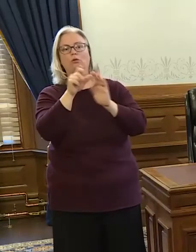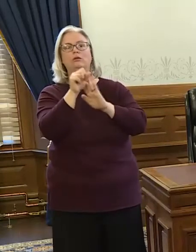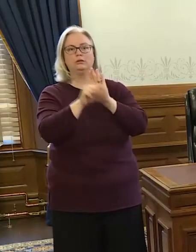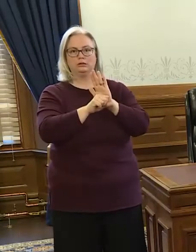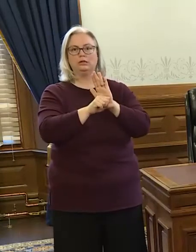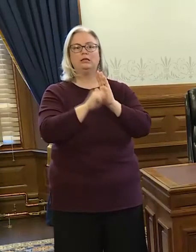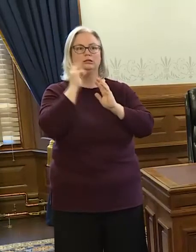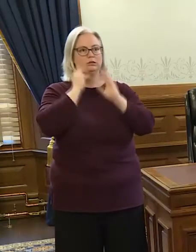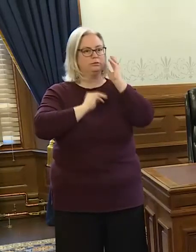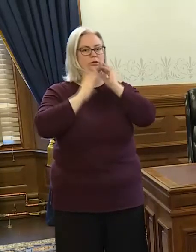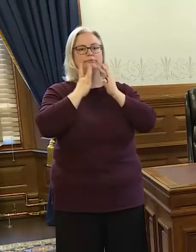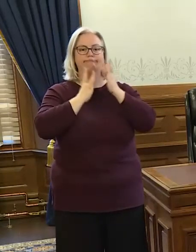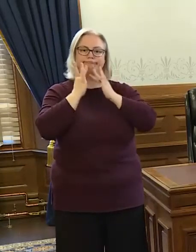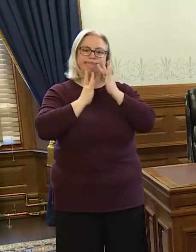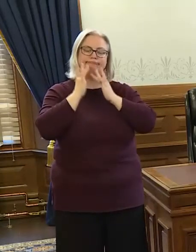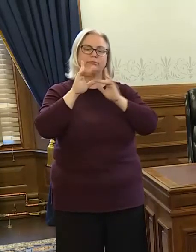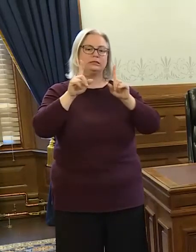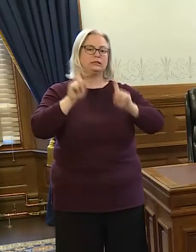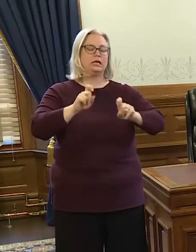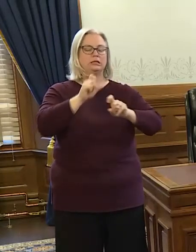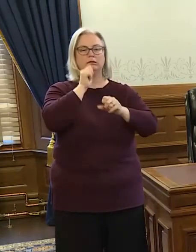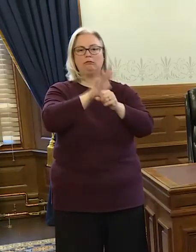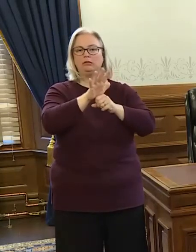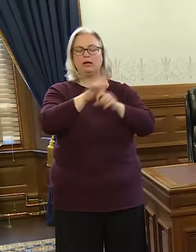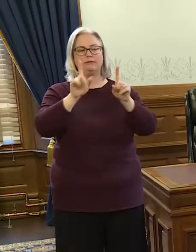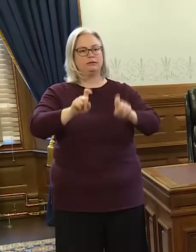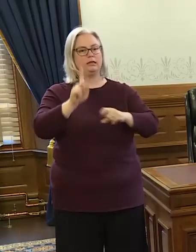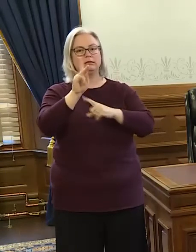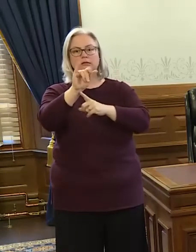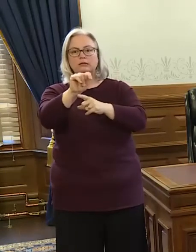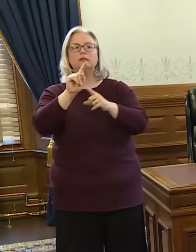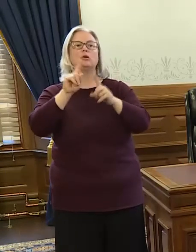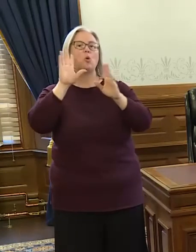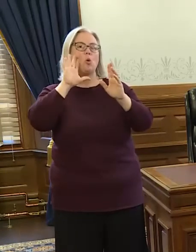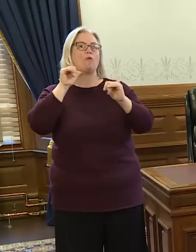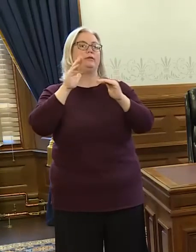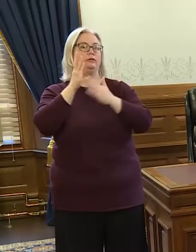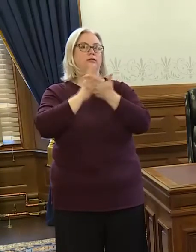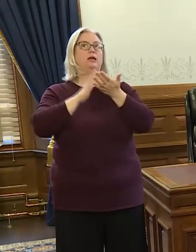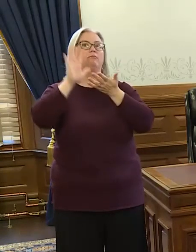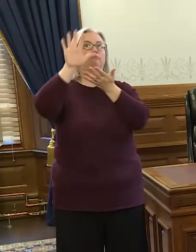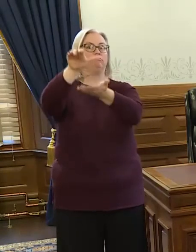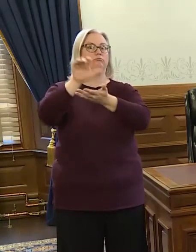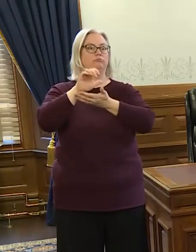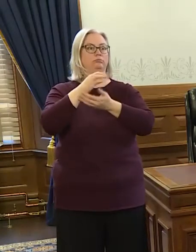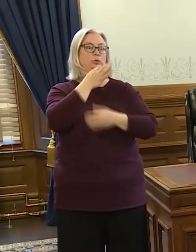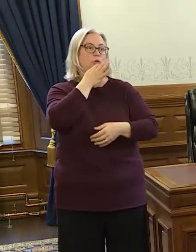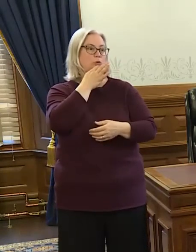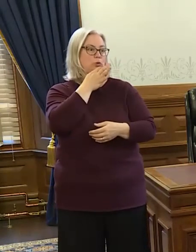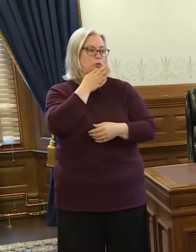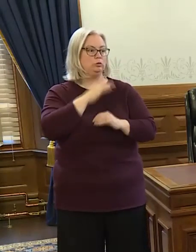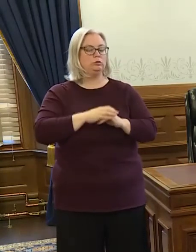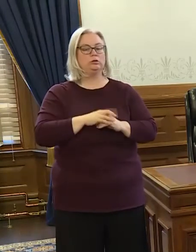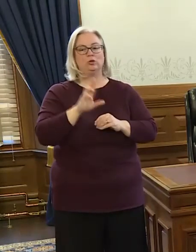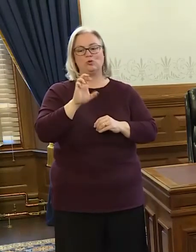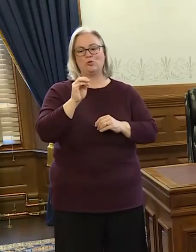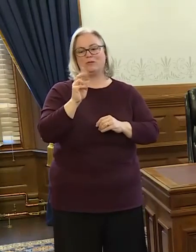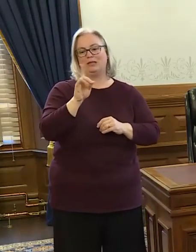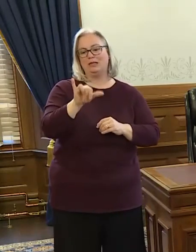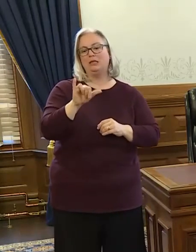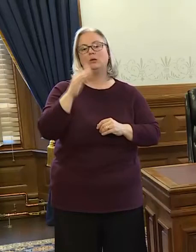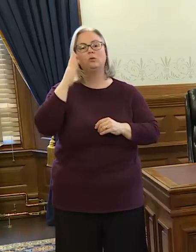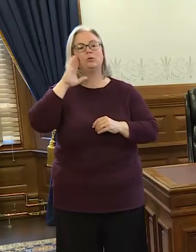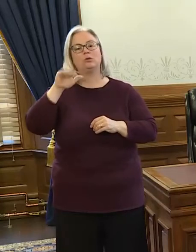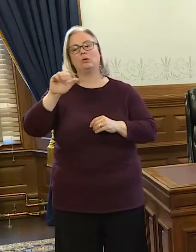are experiencing a test shortage. Hopefully there will be some remedy shortly. We know that Abbott